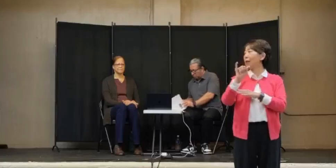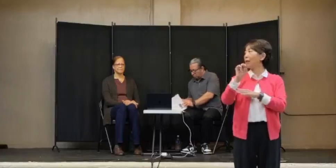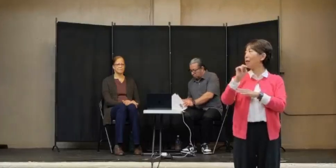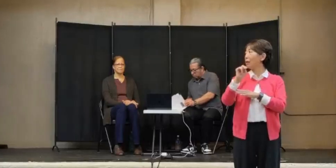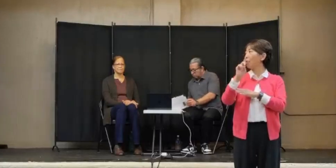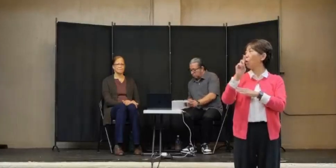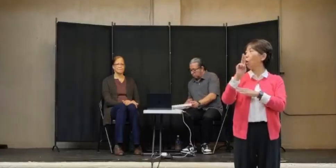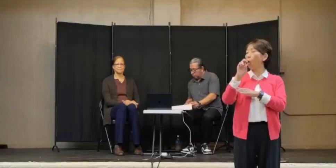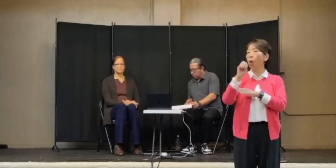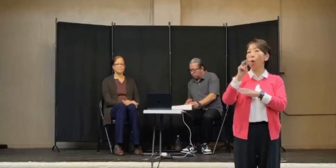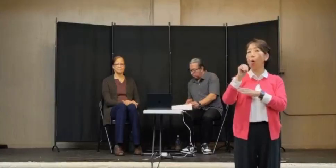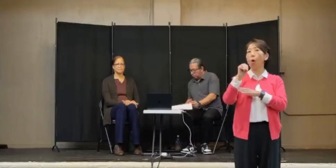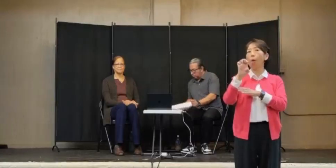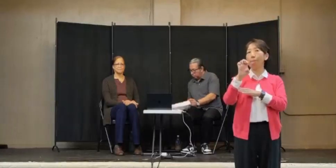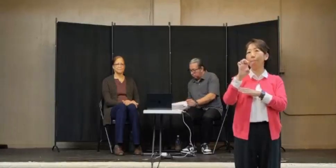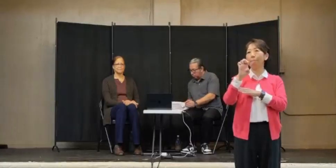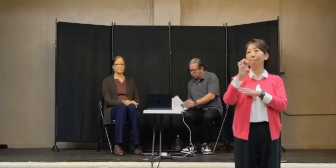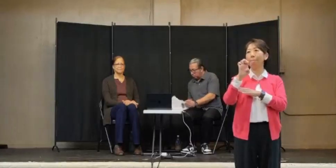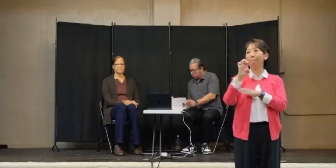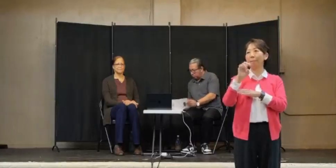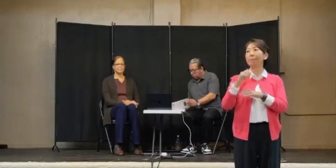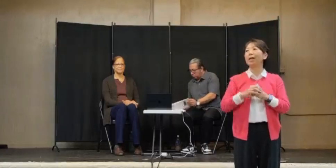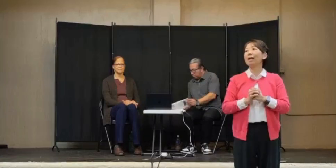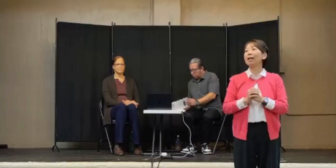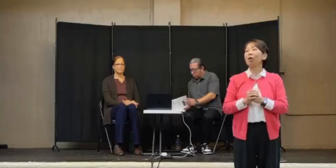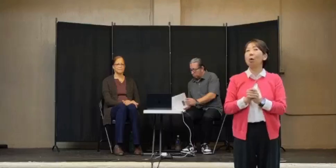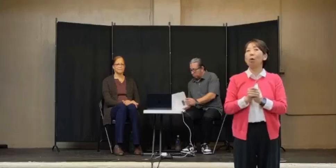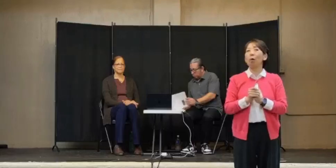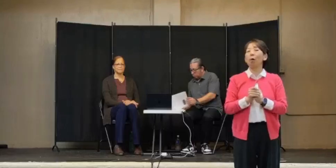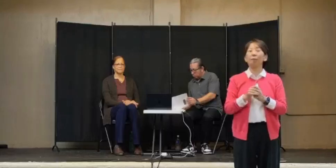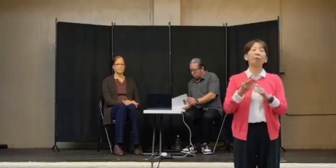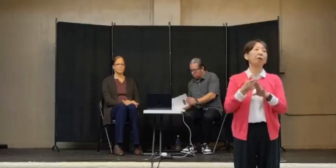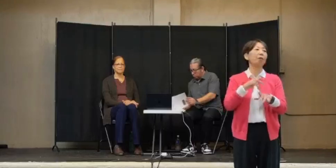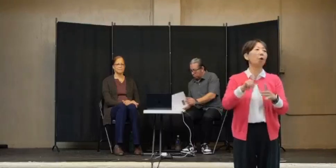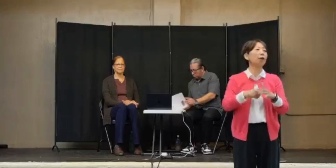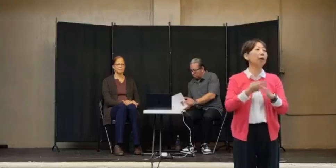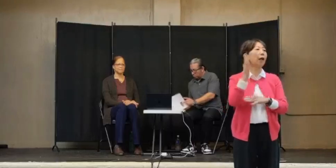entitled Dinner Table Syndrome.